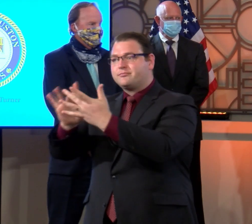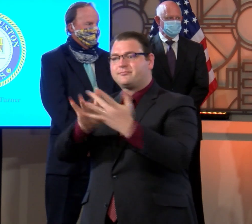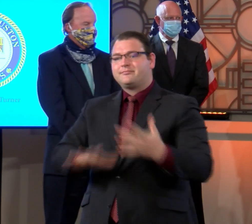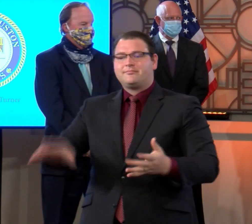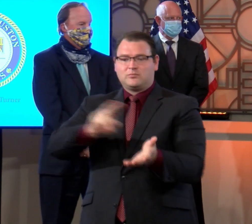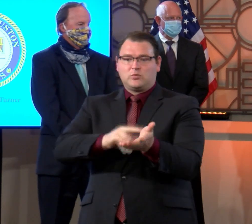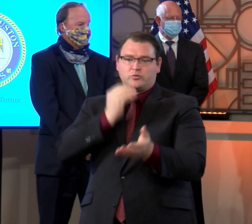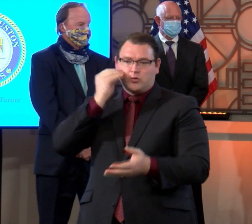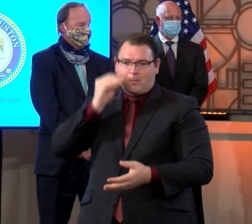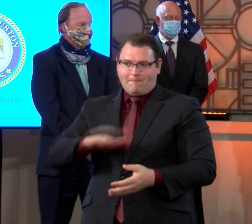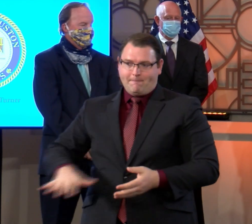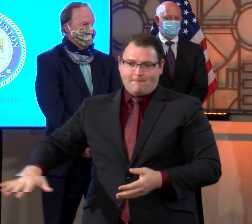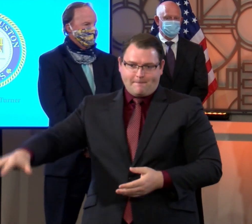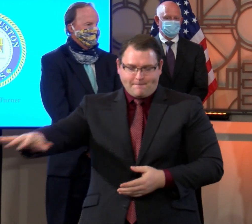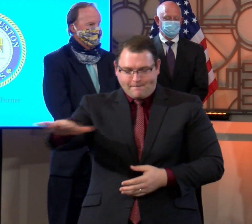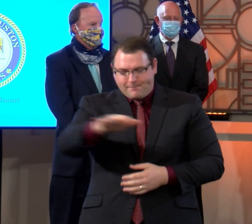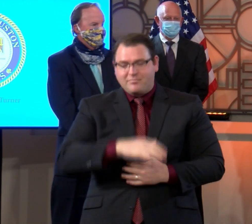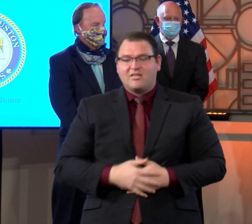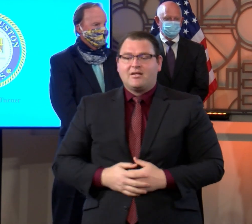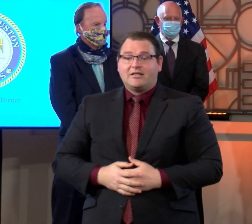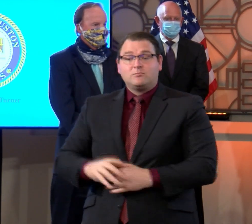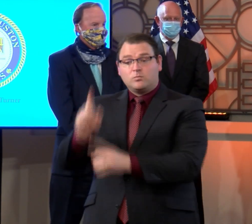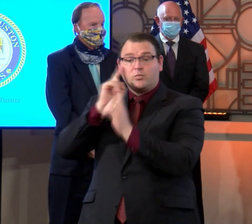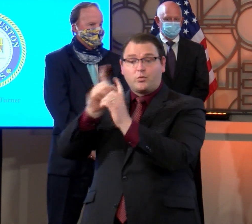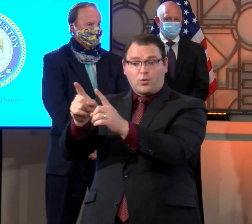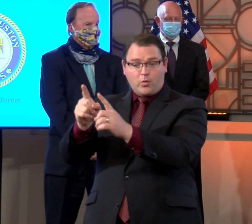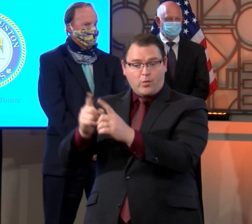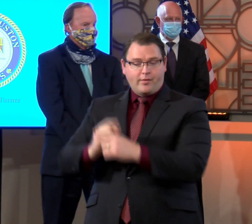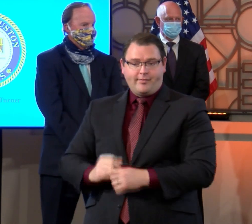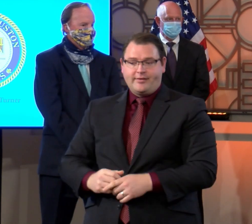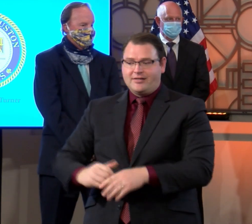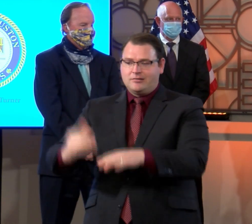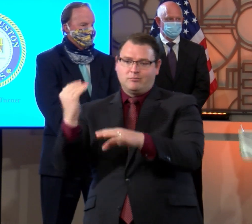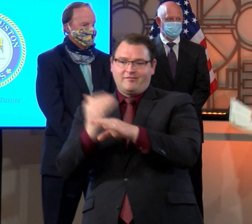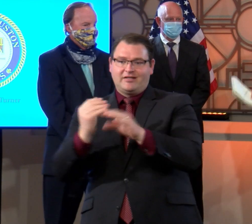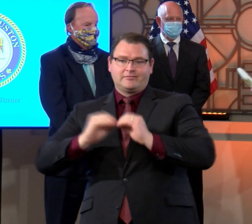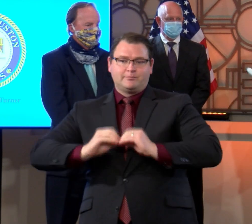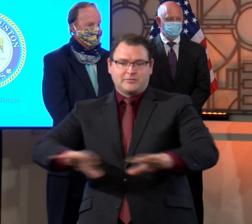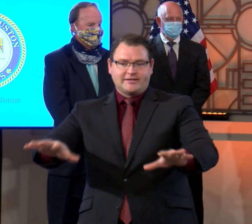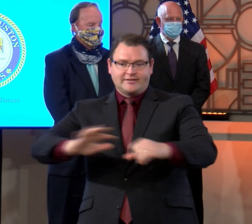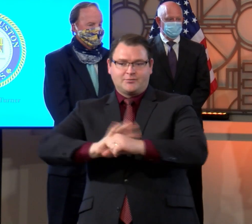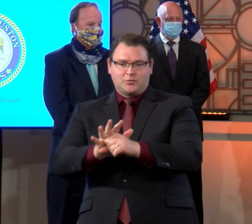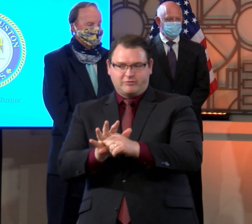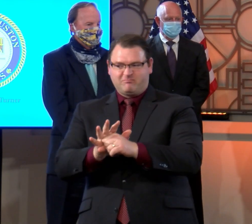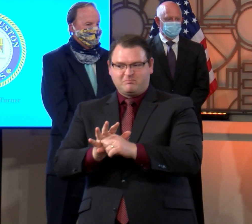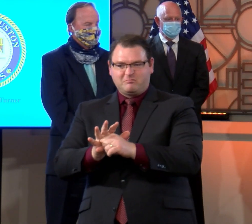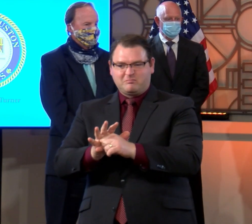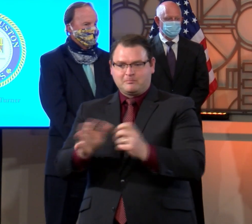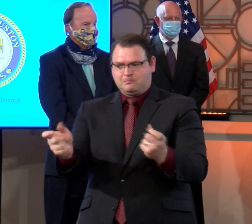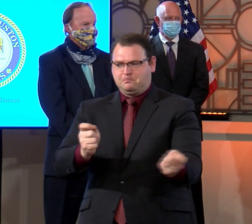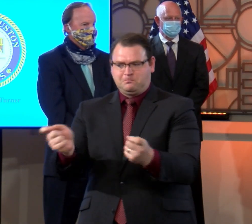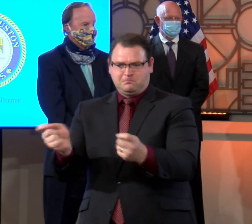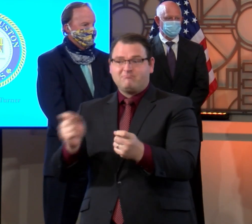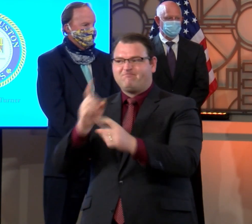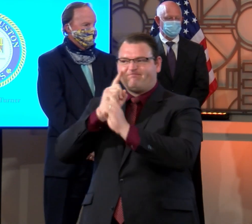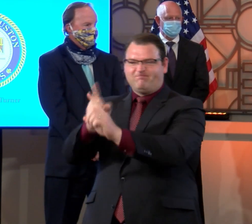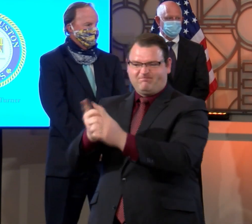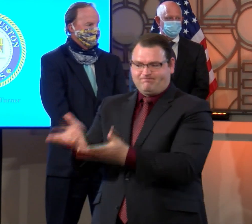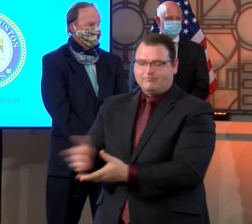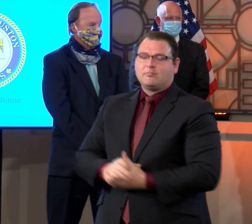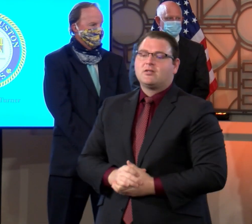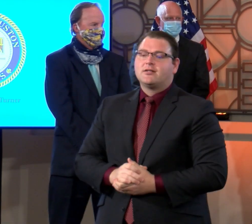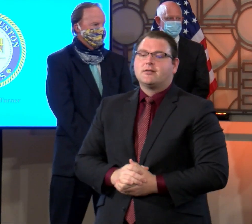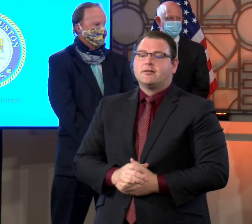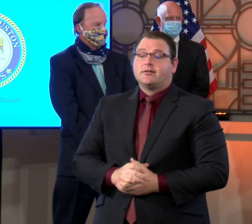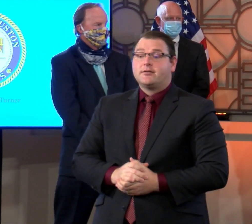region. The goal, again, is prevention and containment of the virus. And as the focus turns